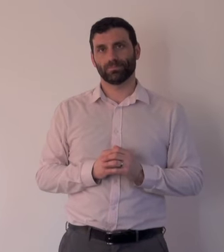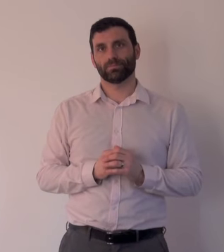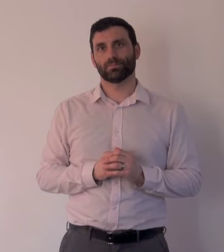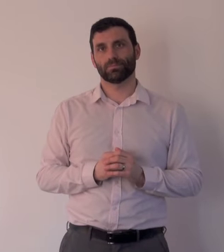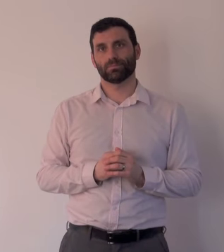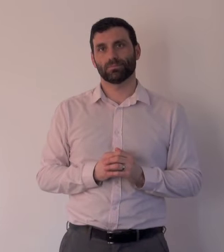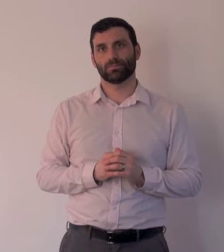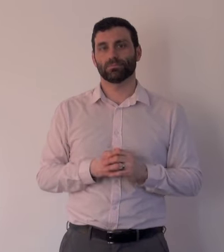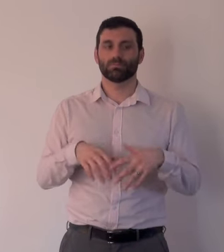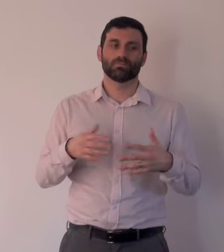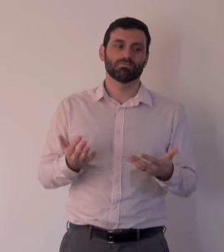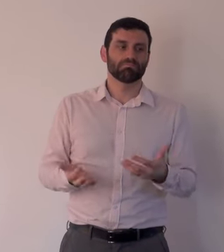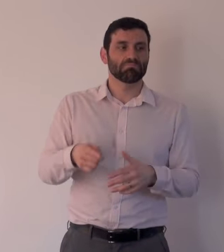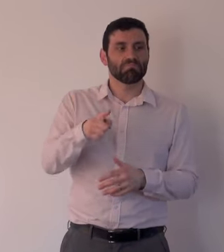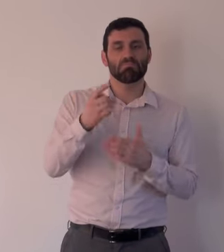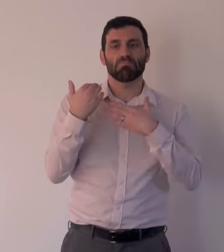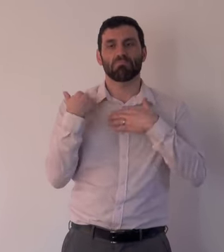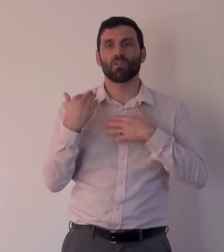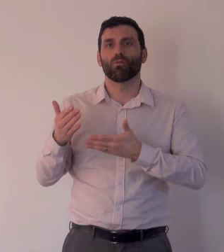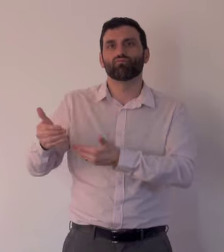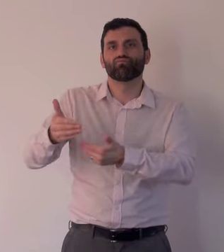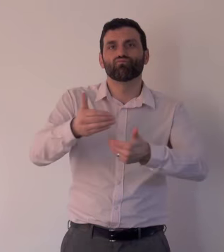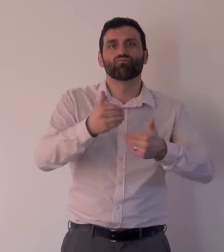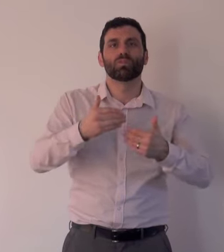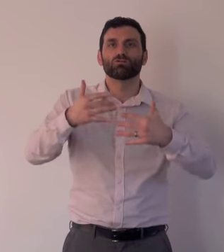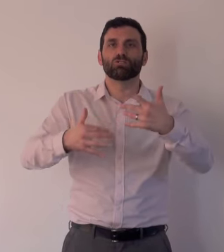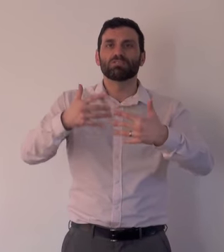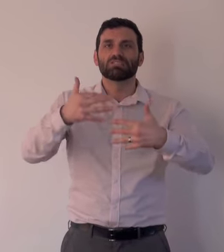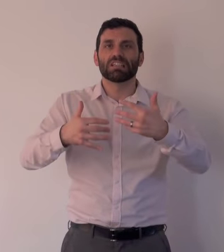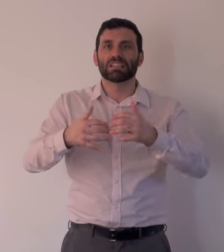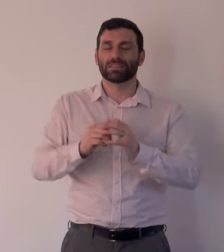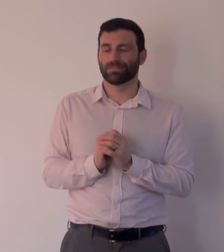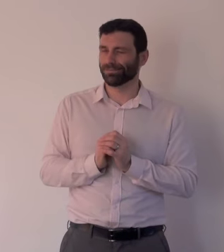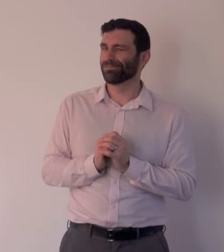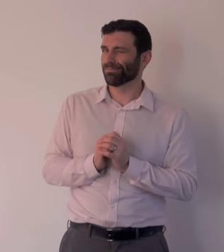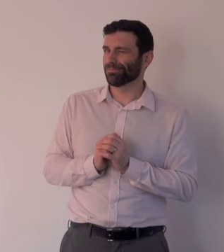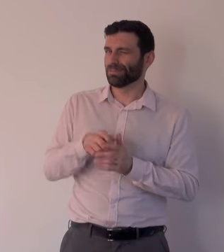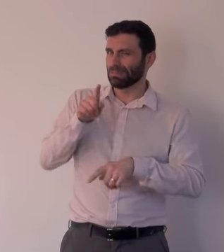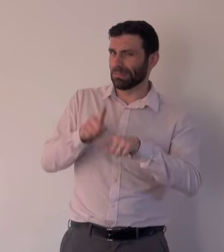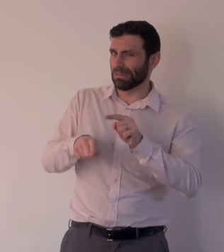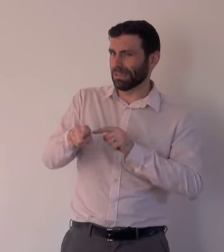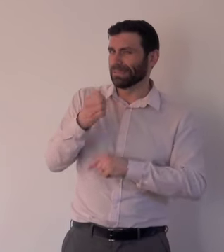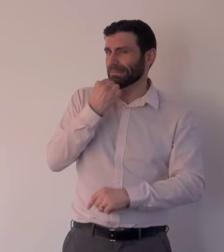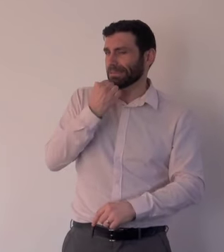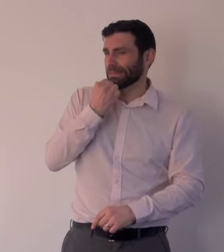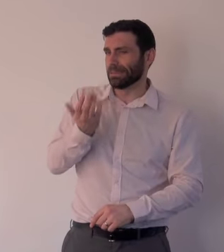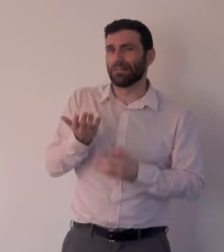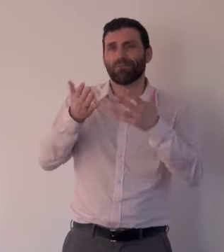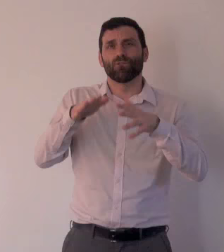You will be responsible for collating statistics which could include data from